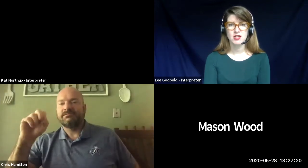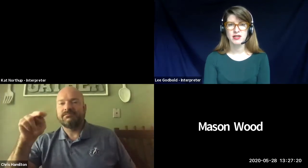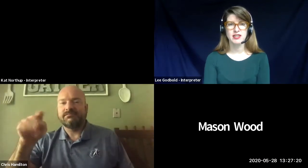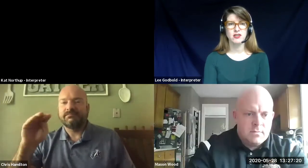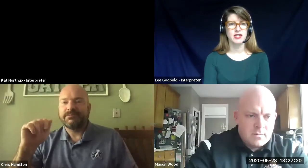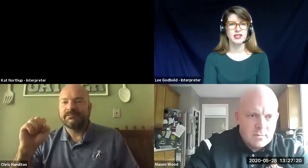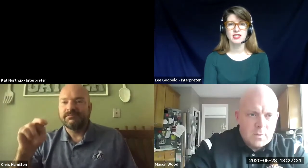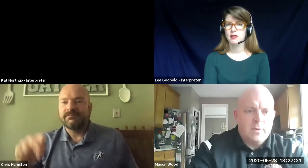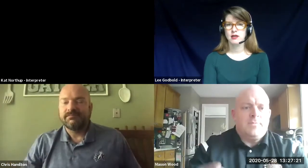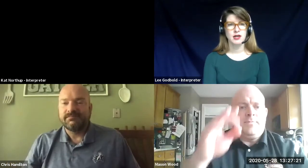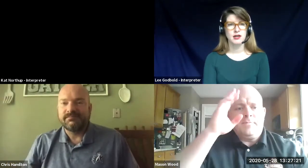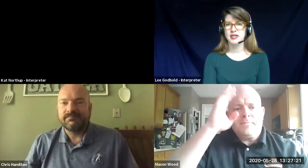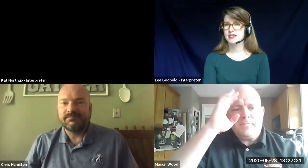All right, thank you, Andy. Mason?